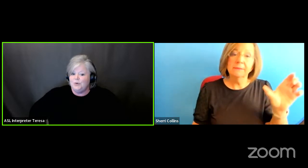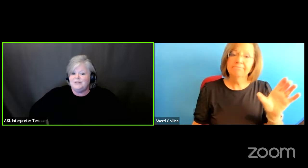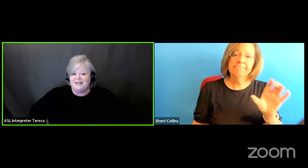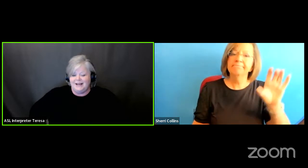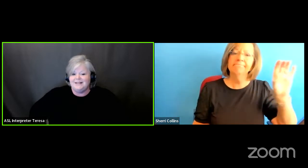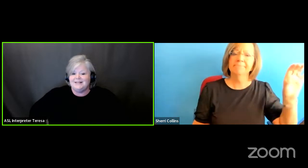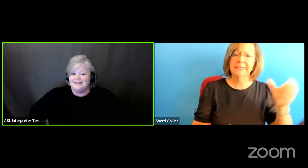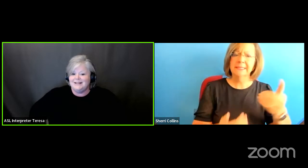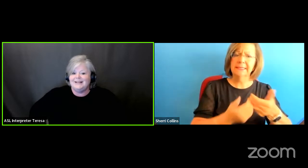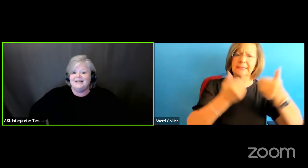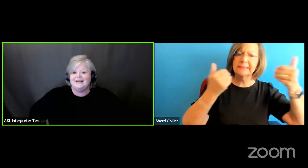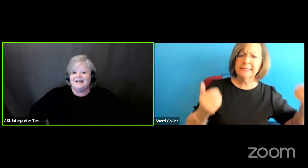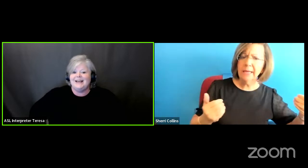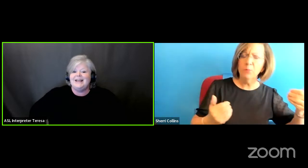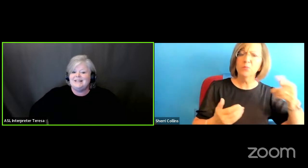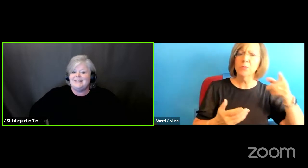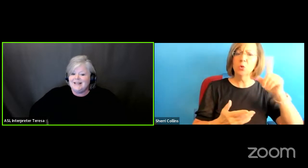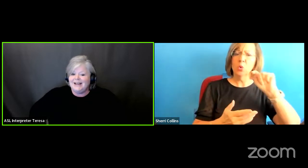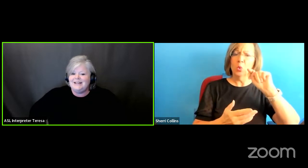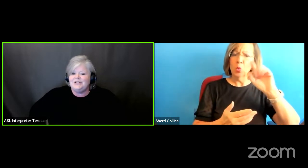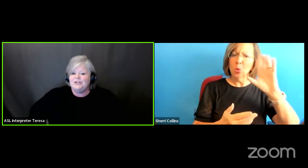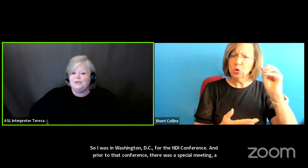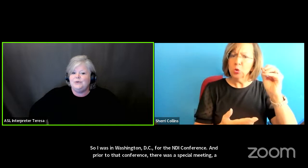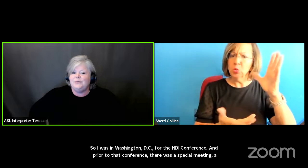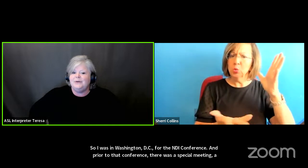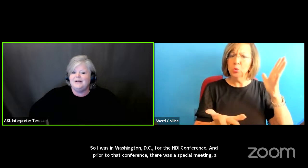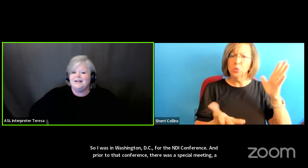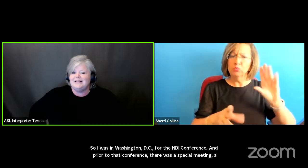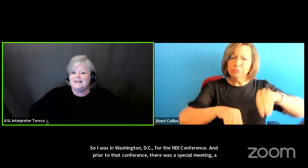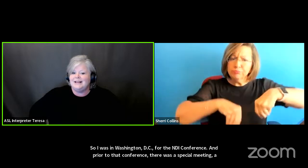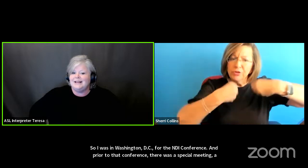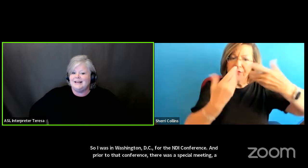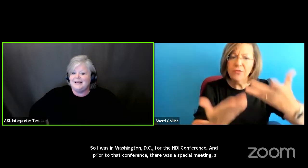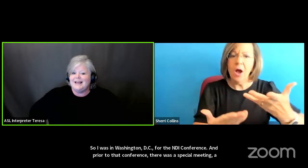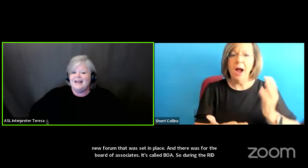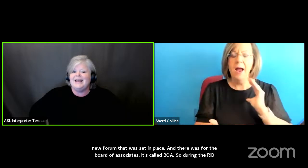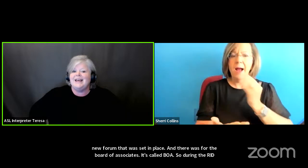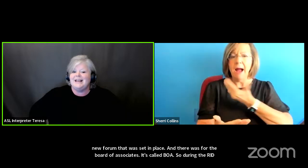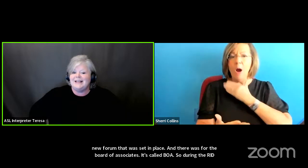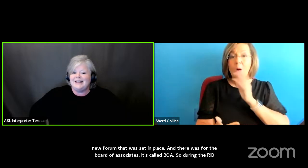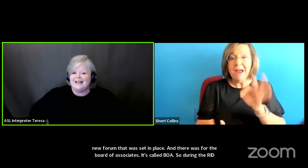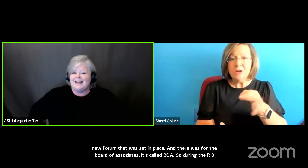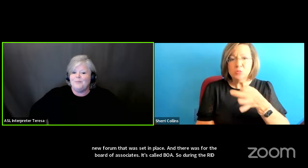of Associates decided to